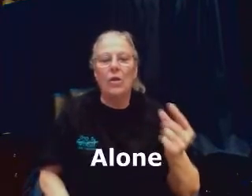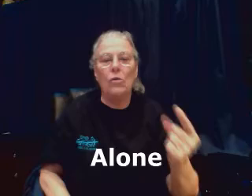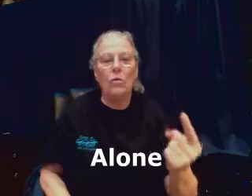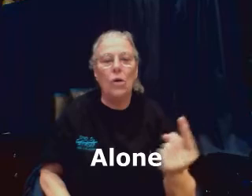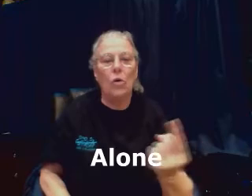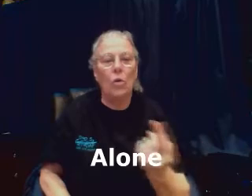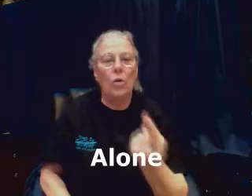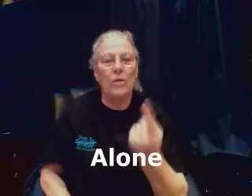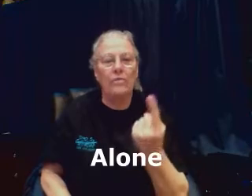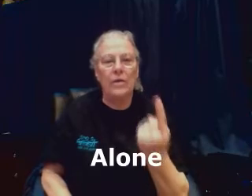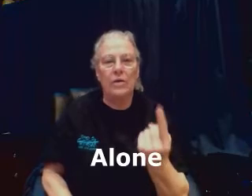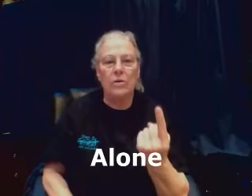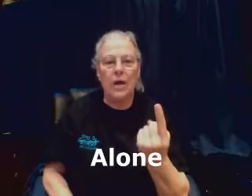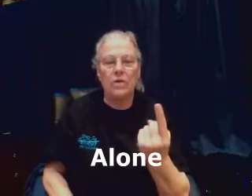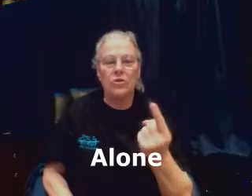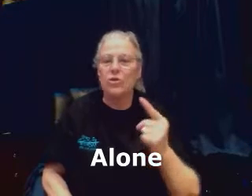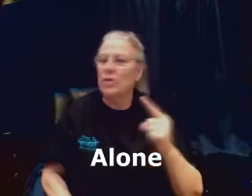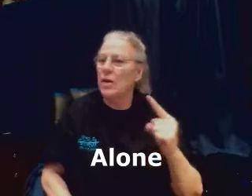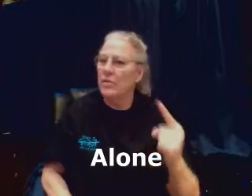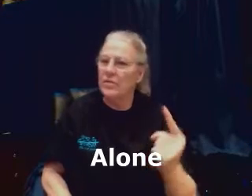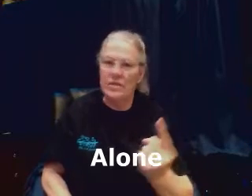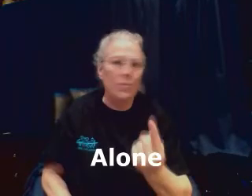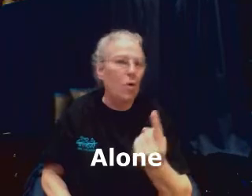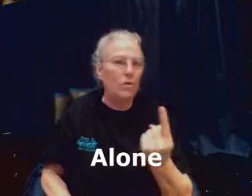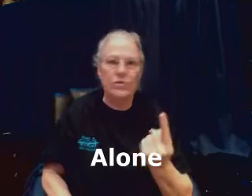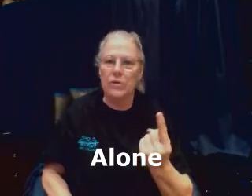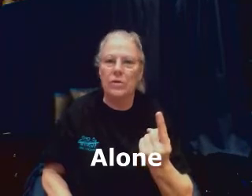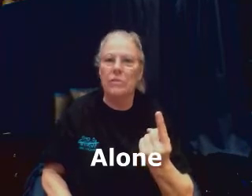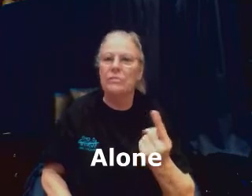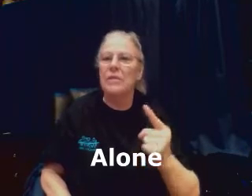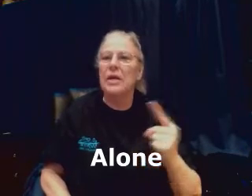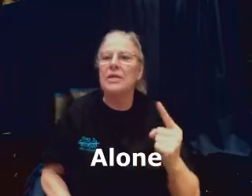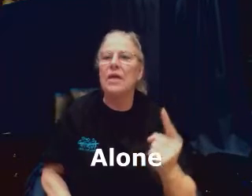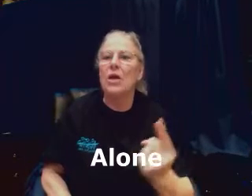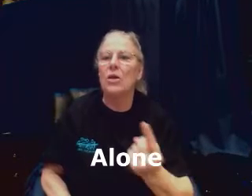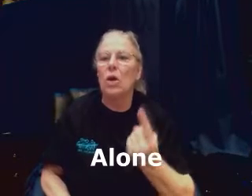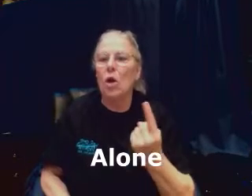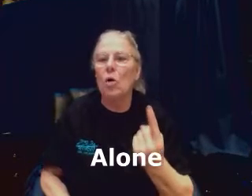Alone, one finger, and it's just kind of a small circle. He's alone.